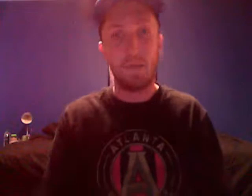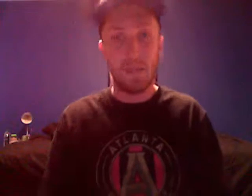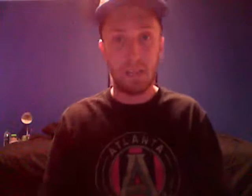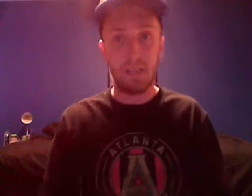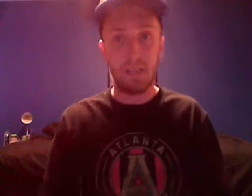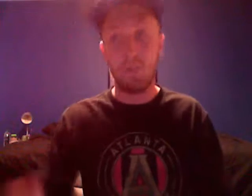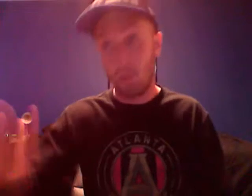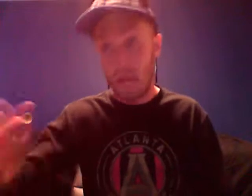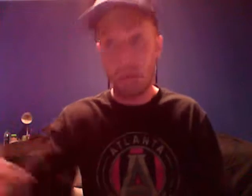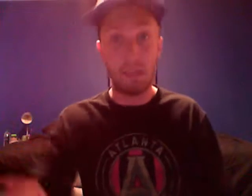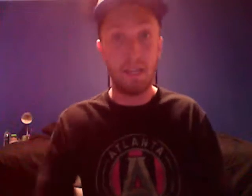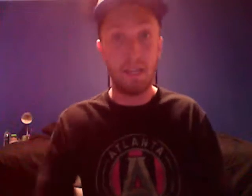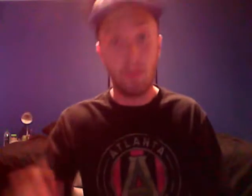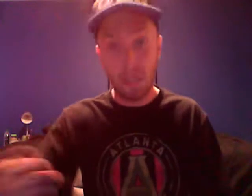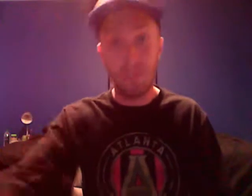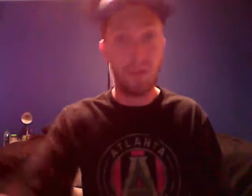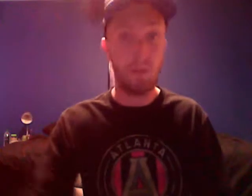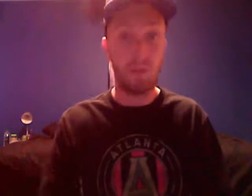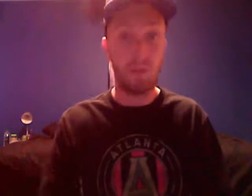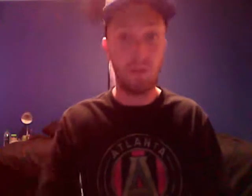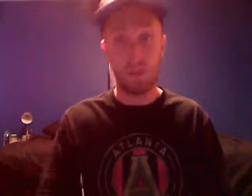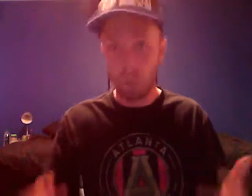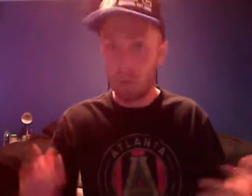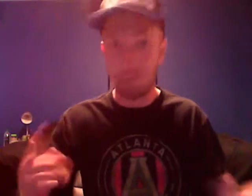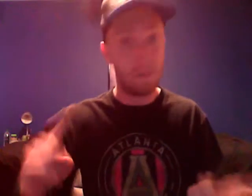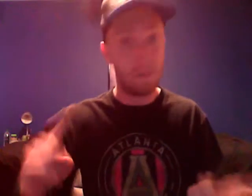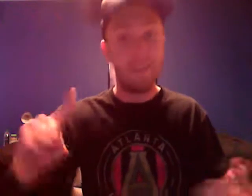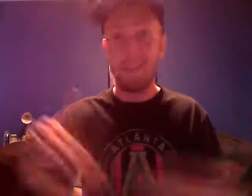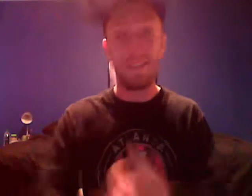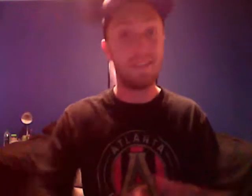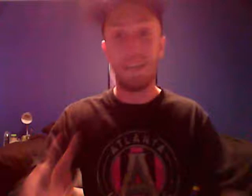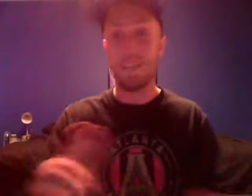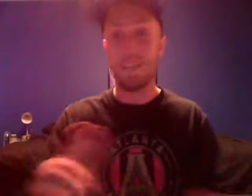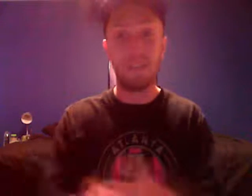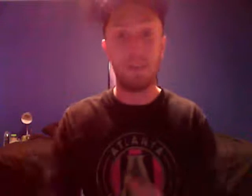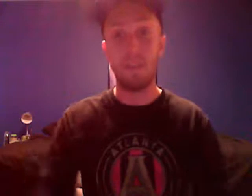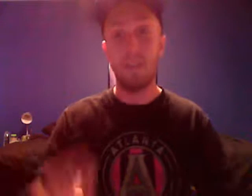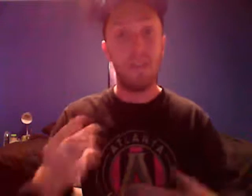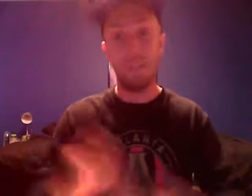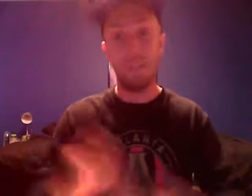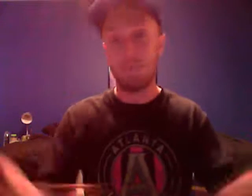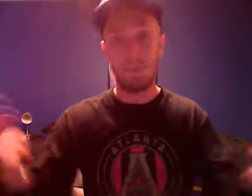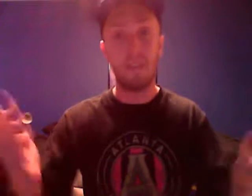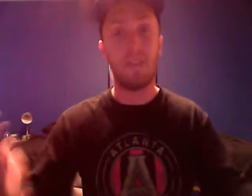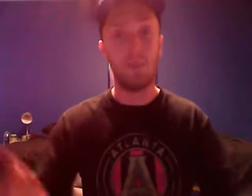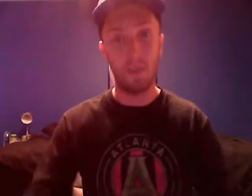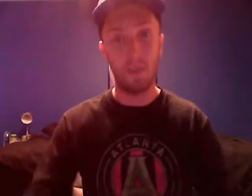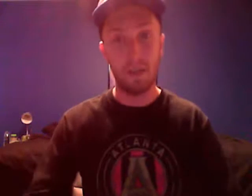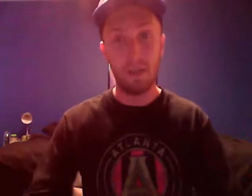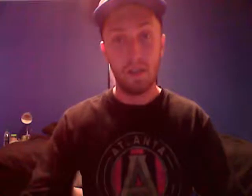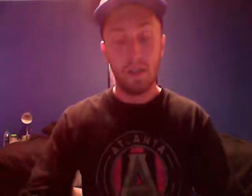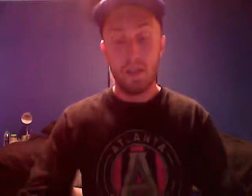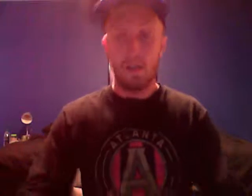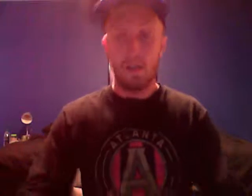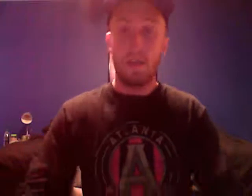done that this season where we had the lead and then we gave it up later on because we were just lazy and sloppy and just gave it away?